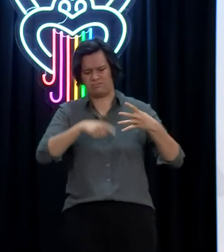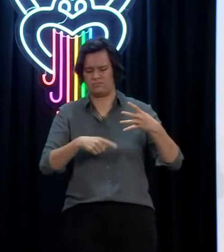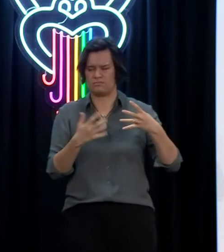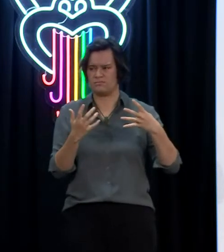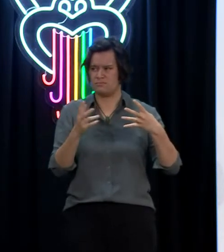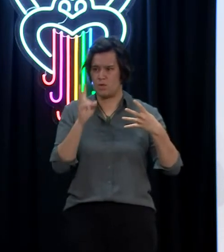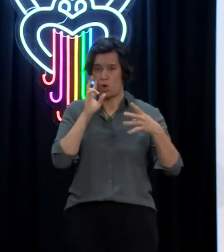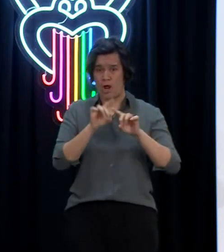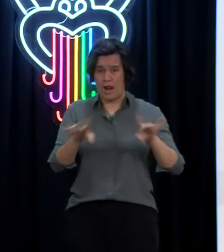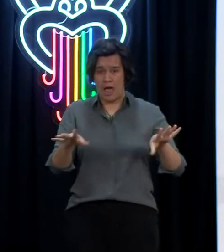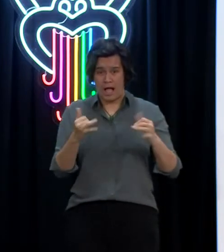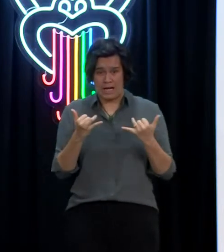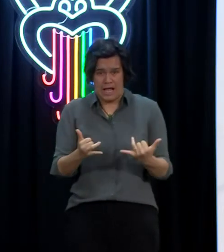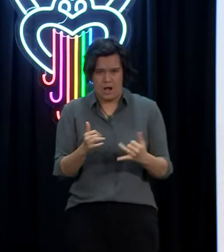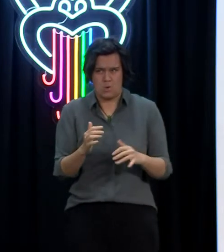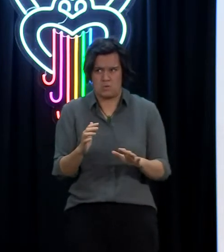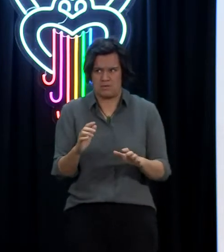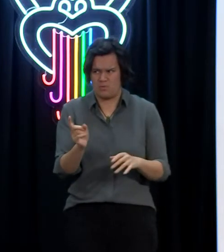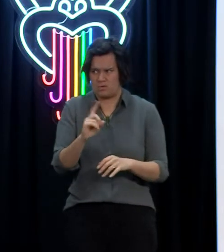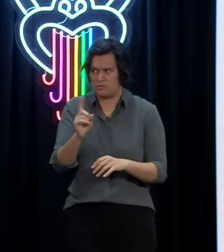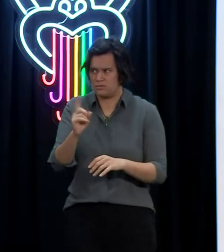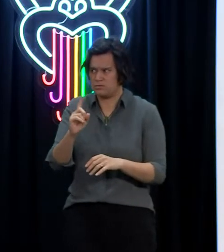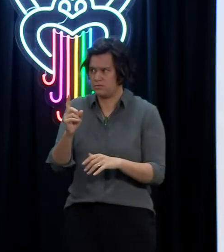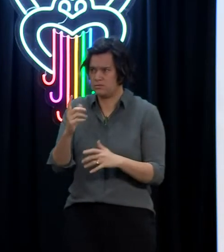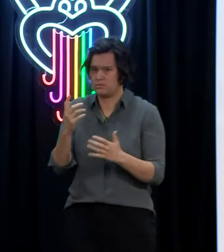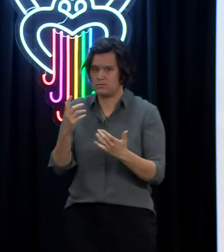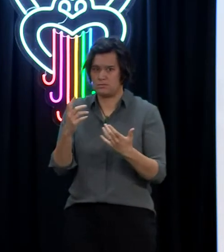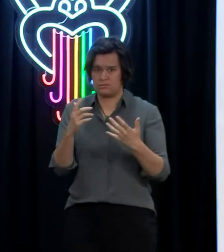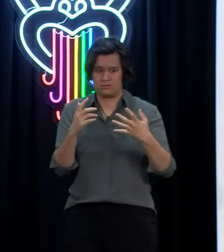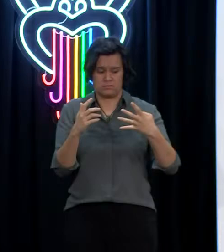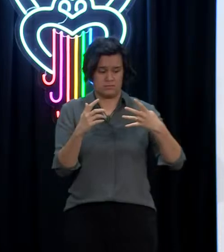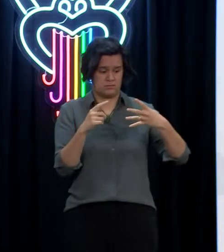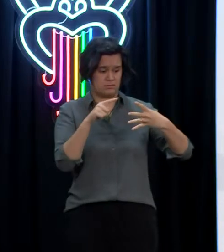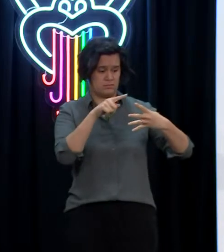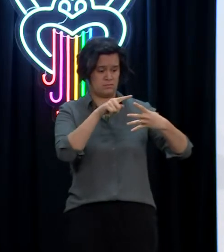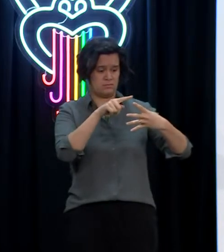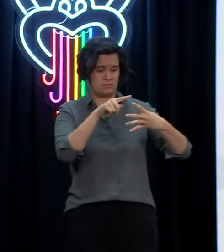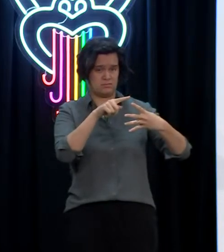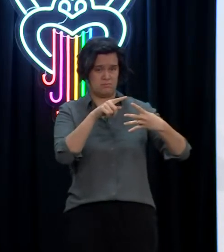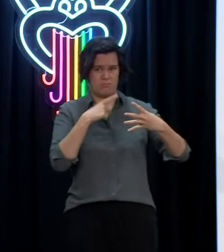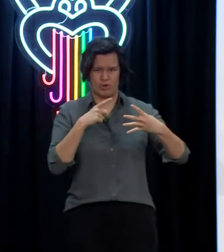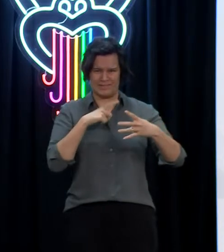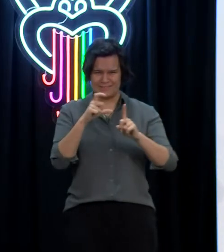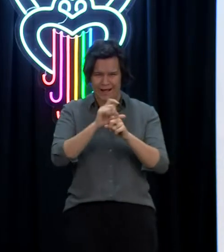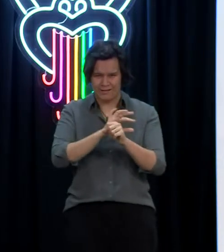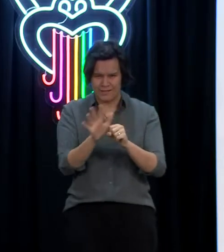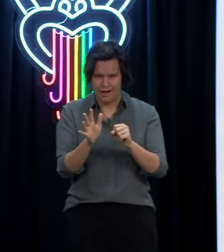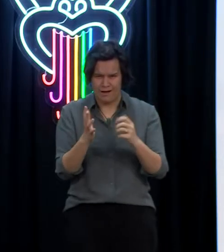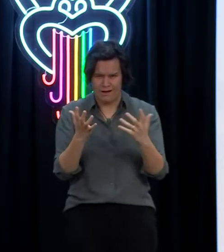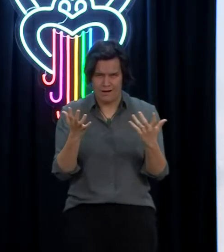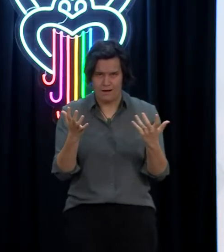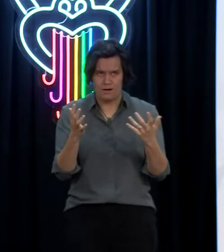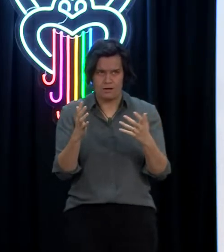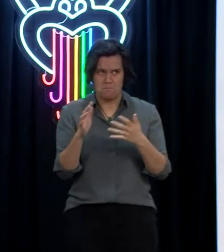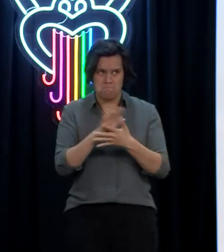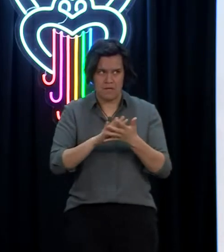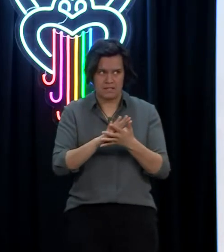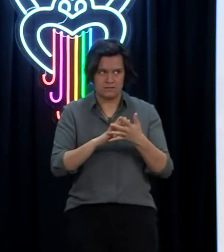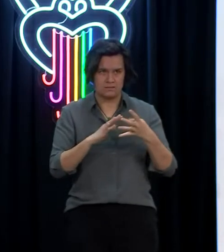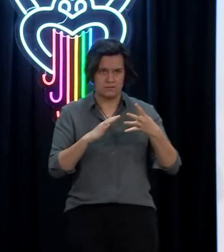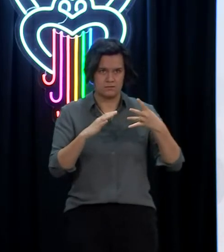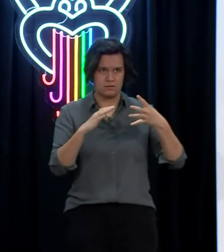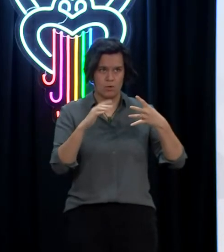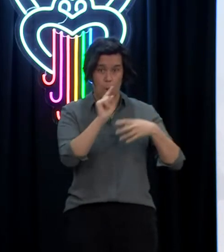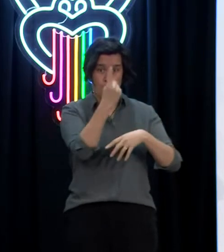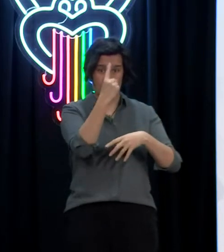hopefully move down the... Is it a case of, going from 3 to Delta 2 to normal 2 to Delta 1, and everyone